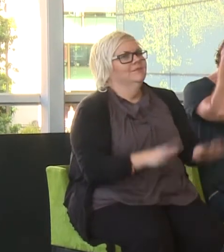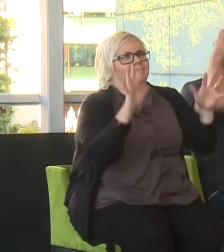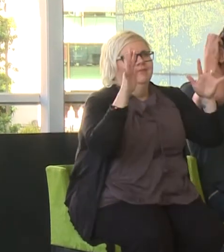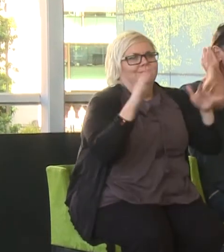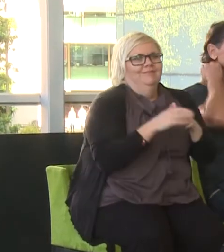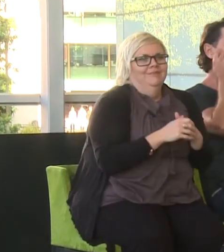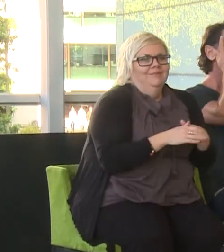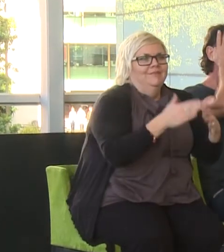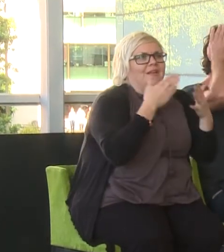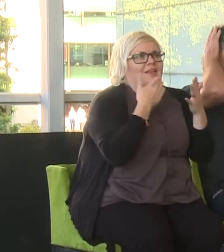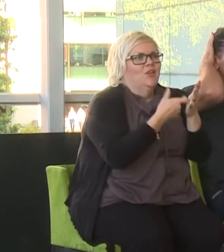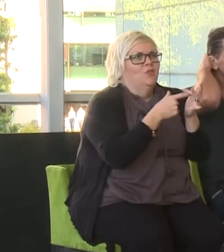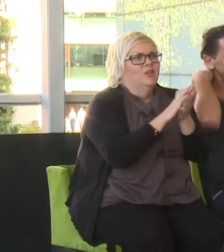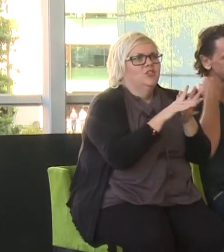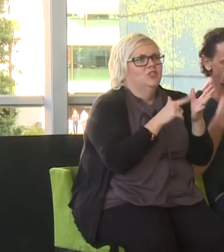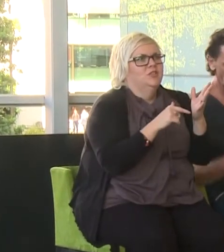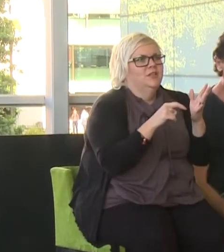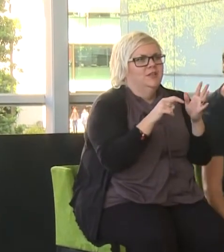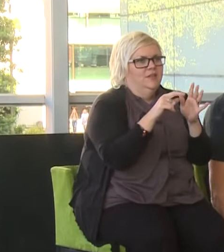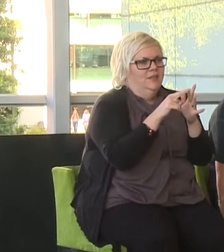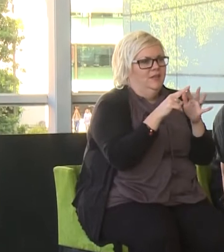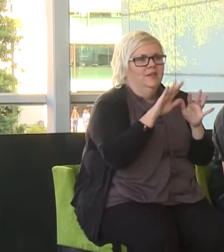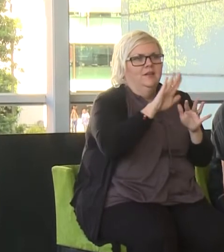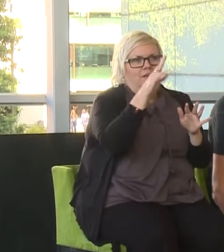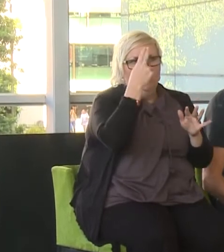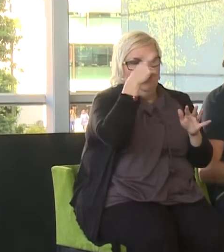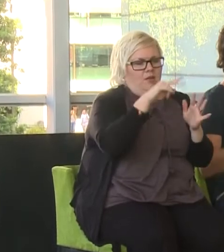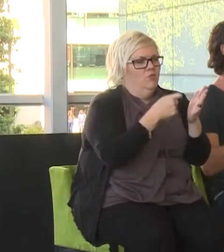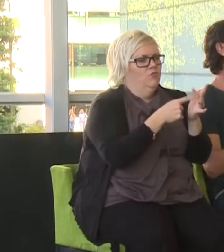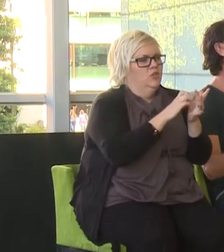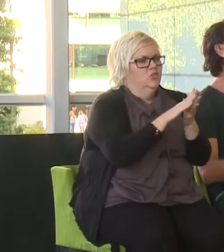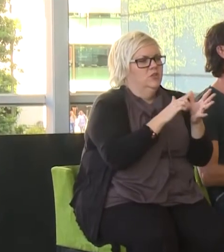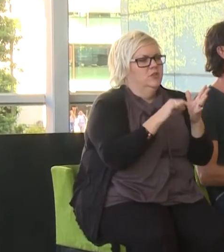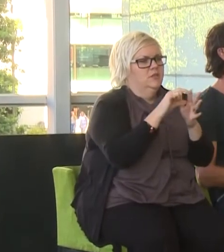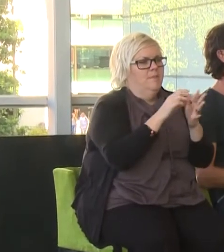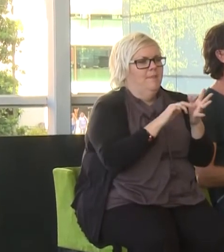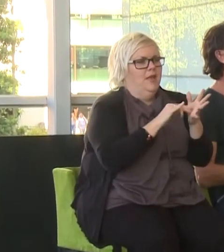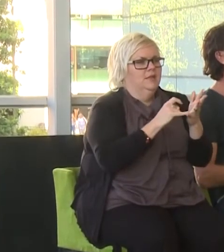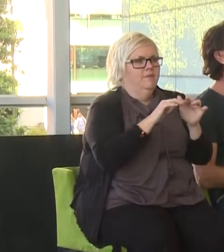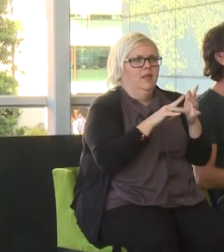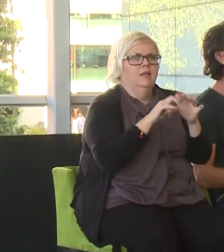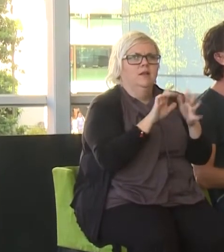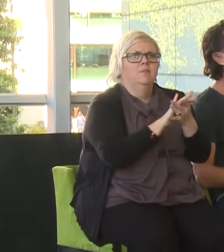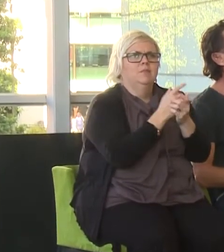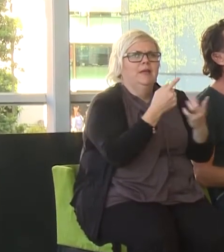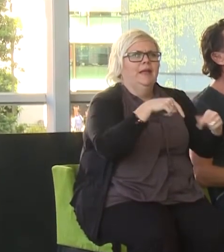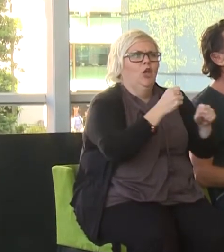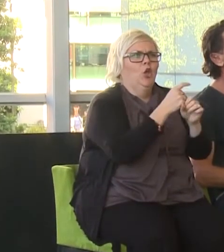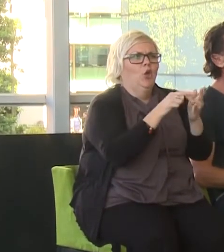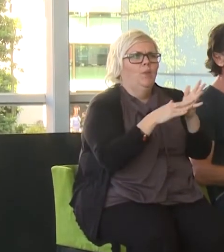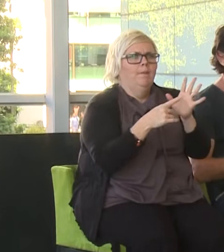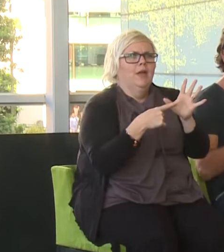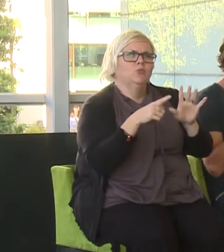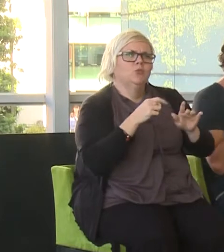Thanks, Richie. Hi, my name's Richard Mansfield. I'm really happy to be GOMA, celebrating the success of